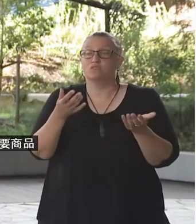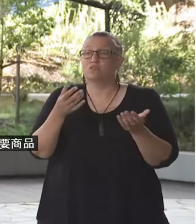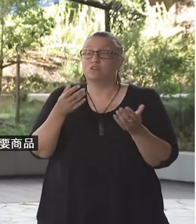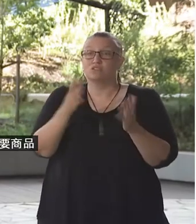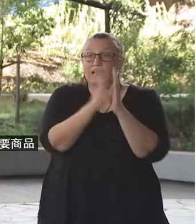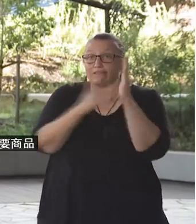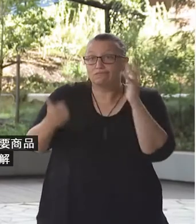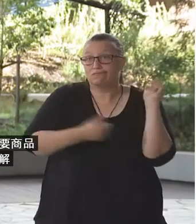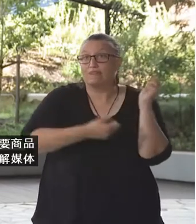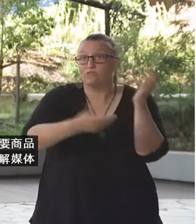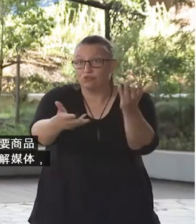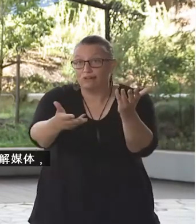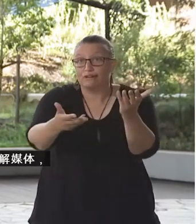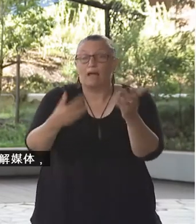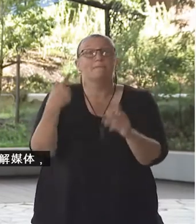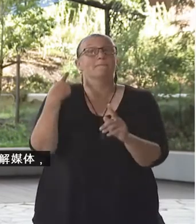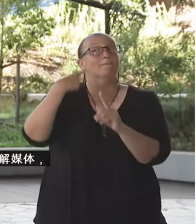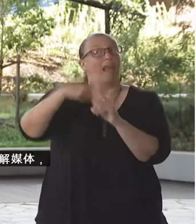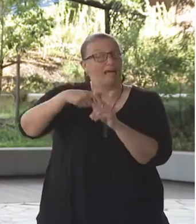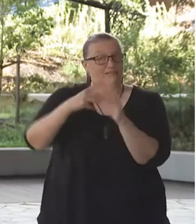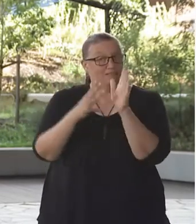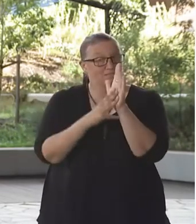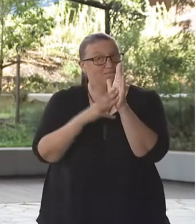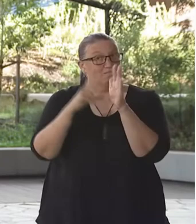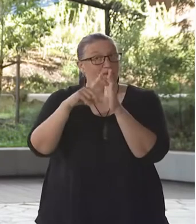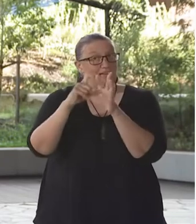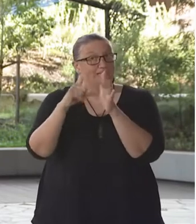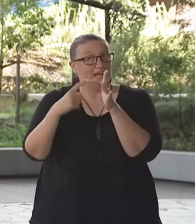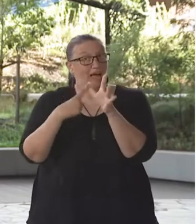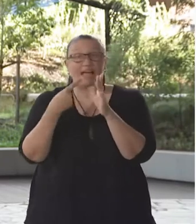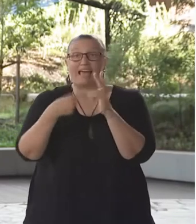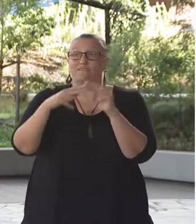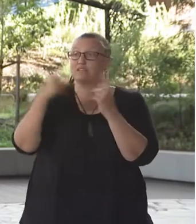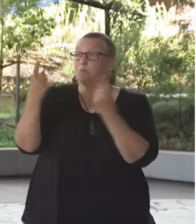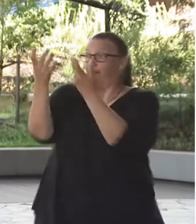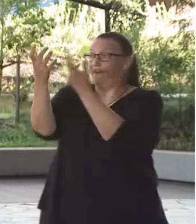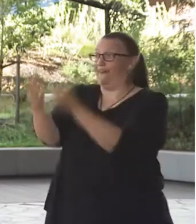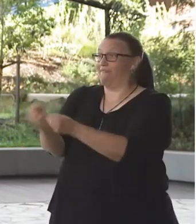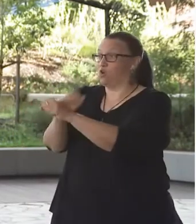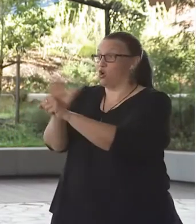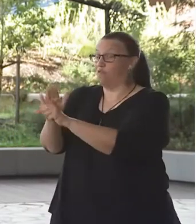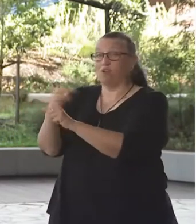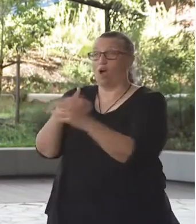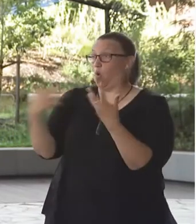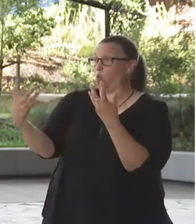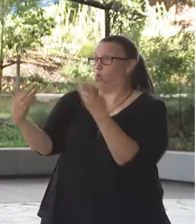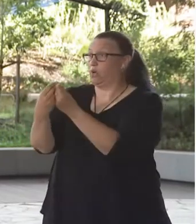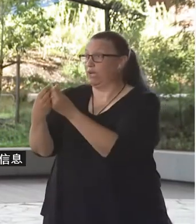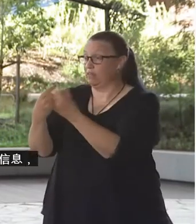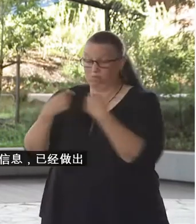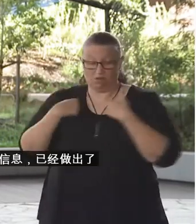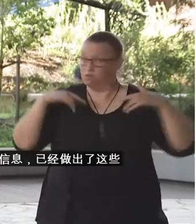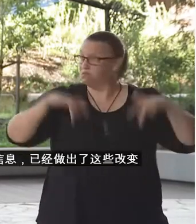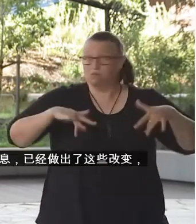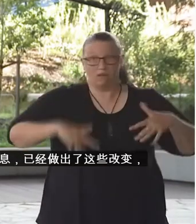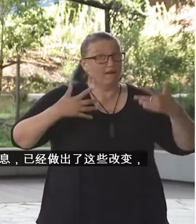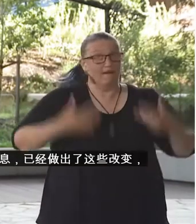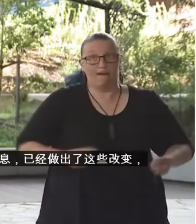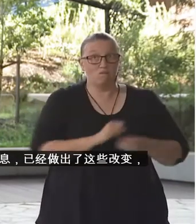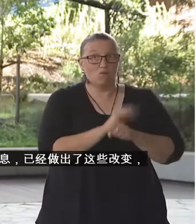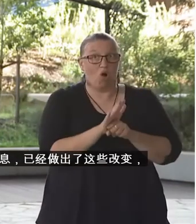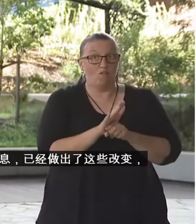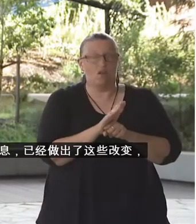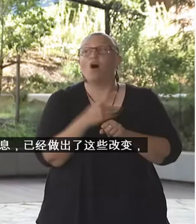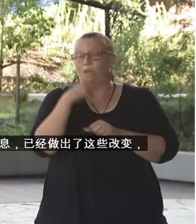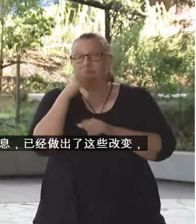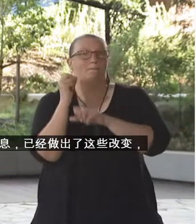be happy to know the media as well. So those changes have been made. If you'd like further